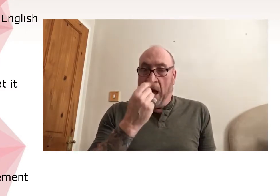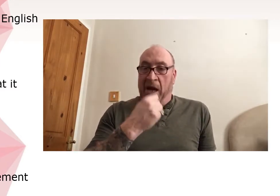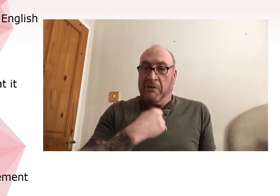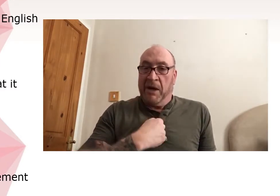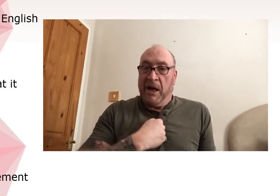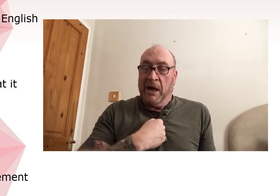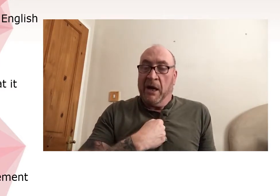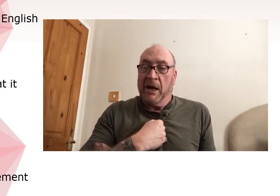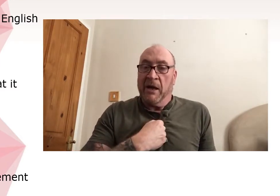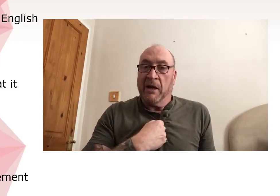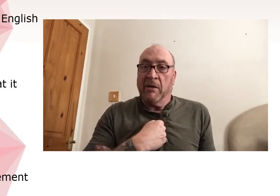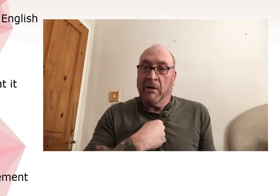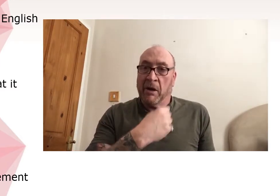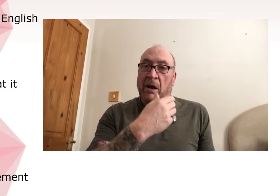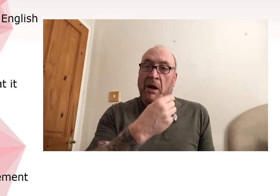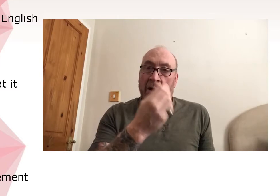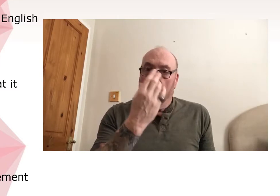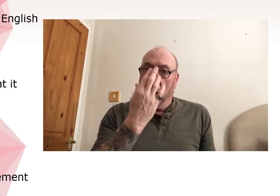Age me.